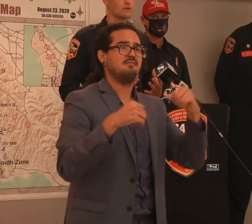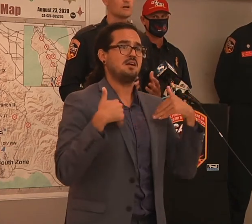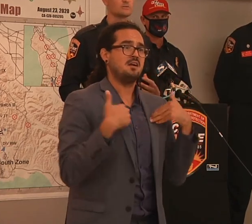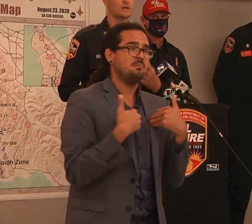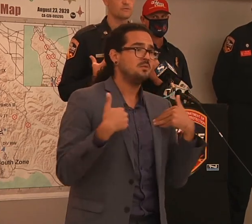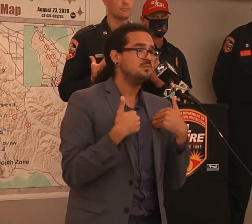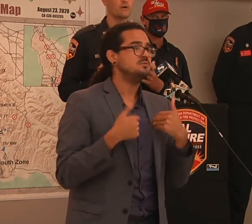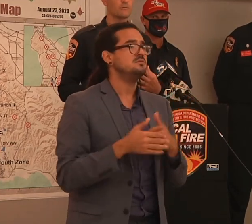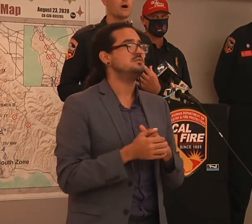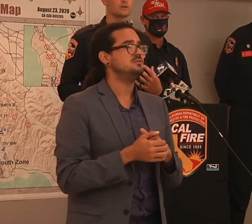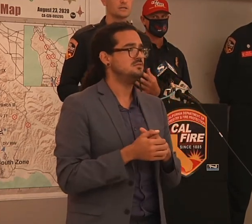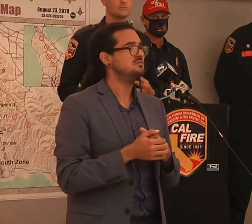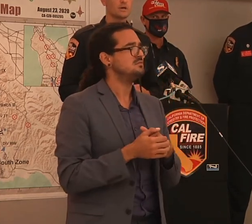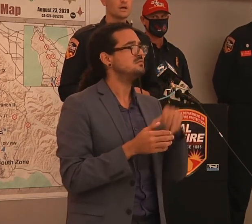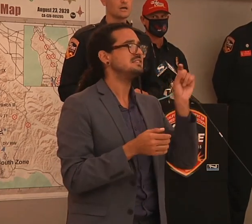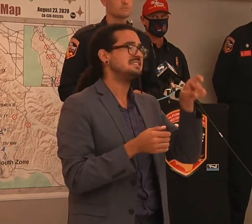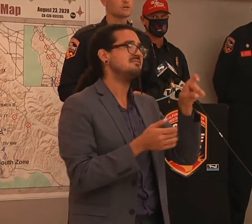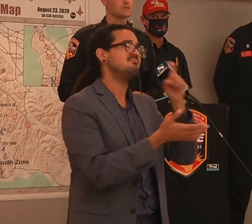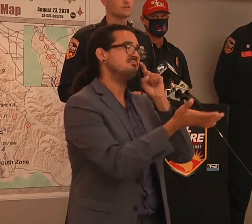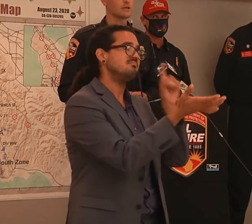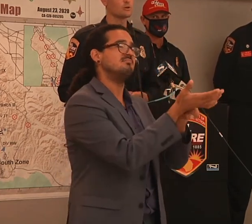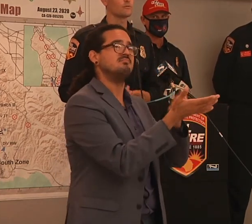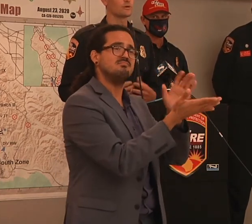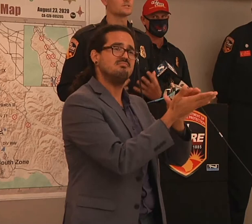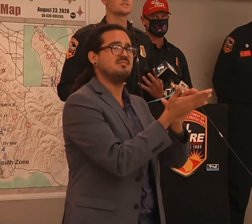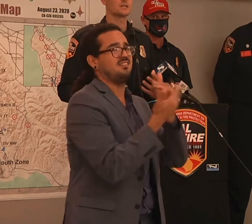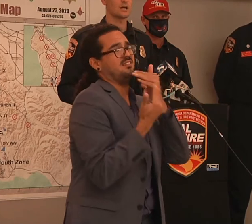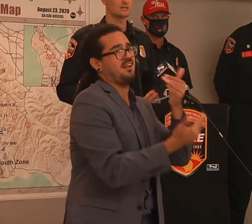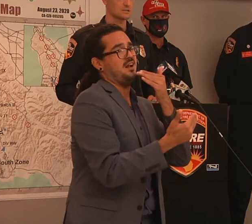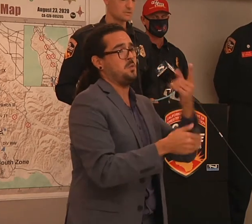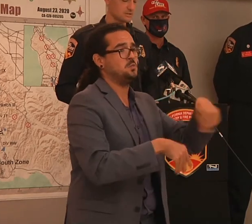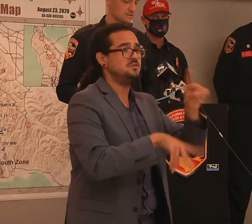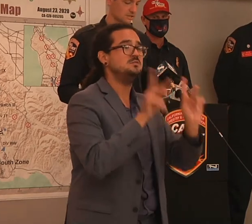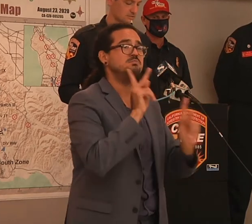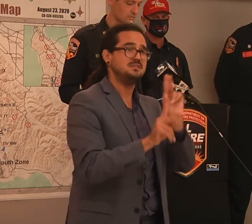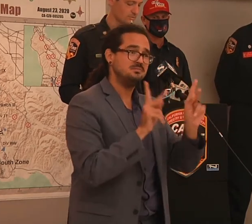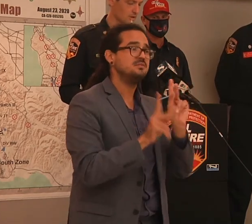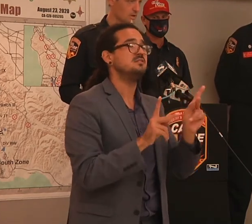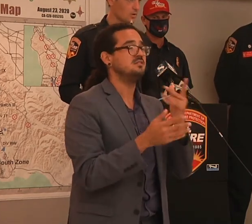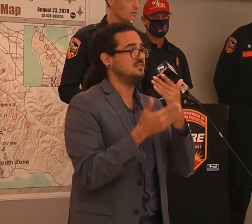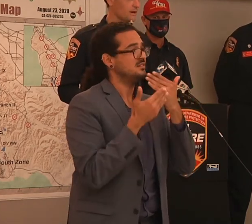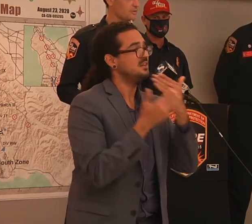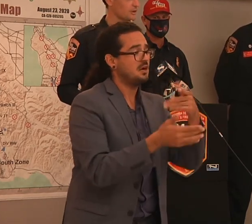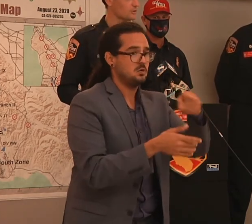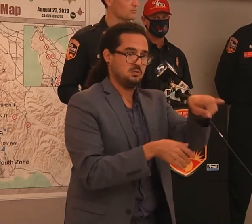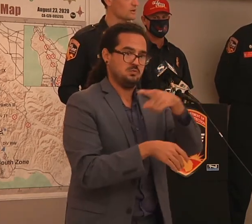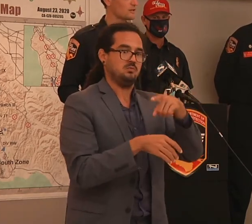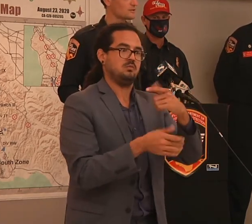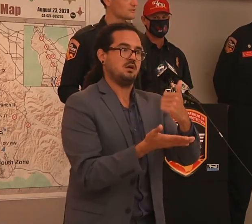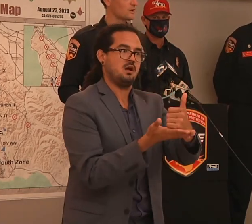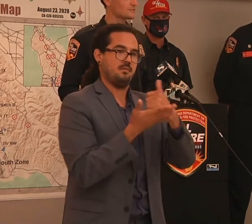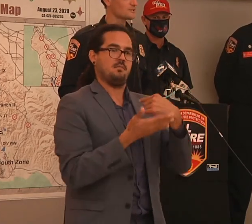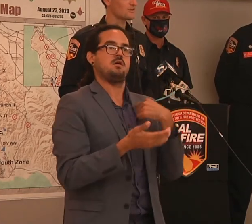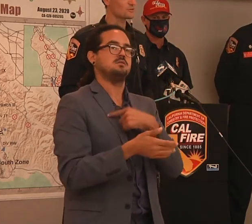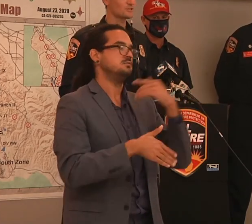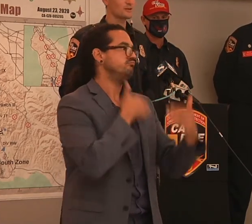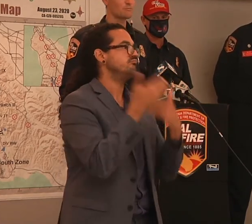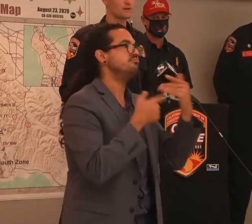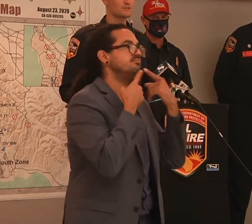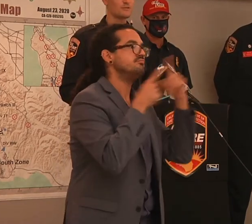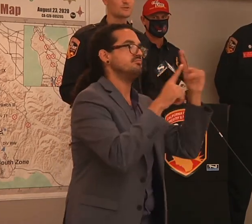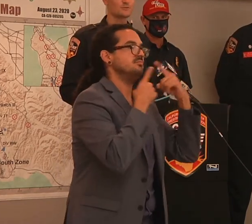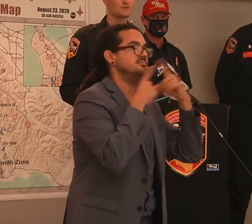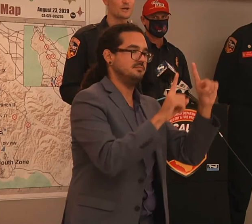requires a lot of acknowledgement, and from our team especially, thank you for assisting us in being successful. With that, thank you to the media. That's the fastest I've ever